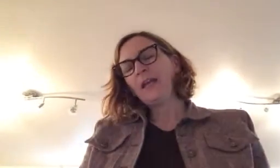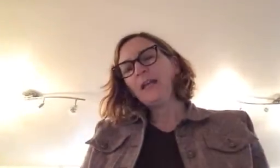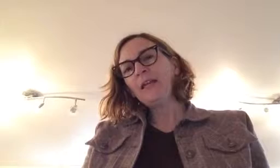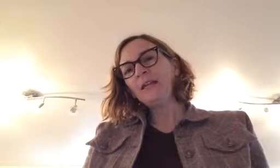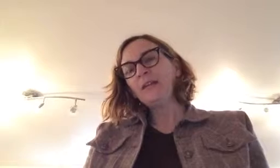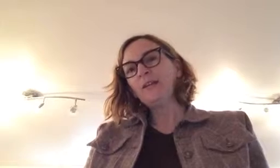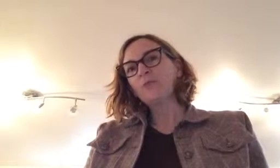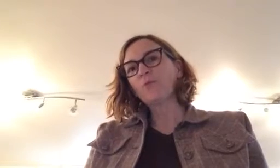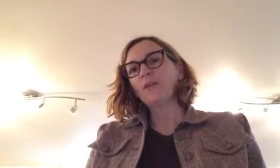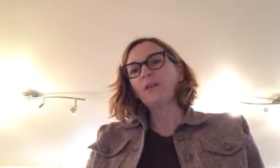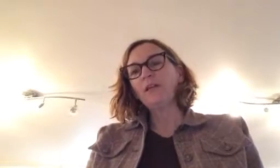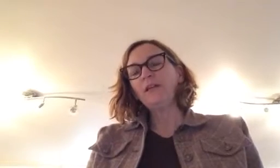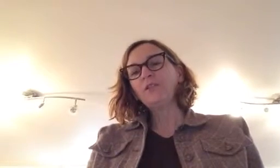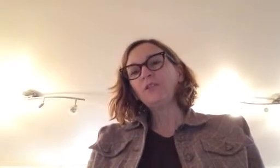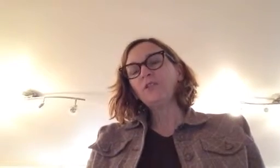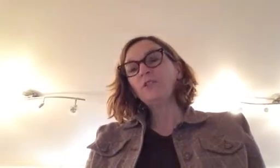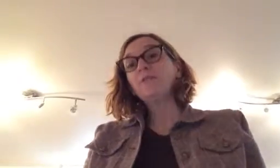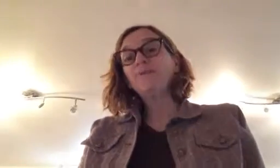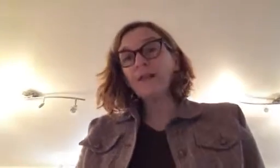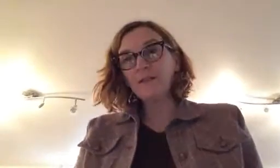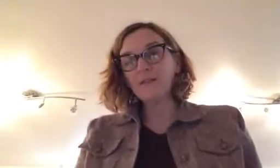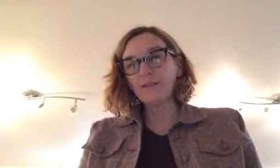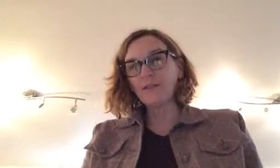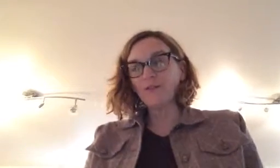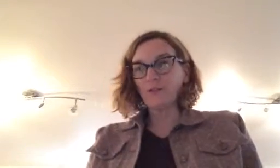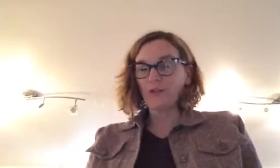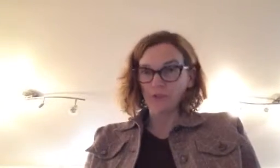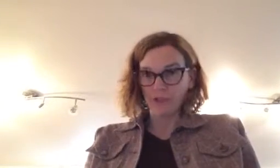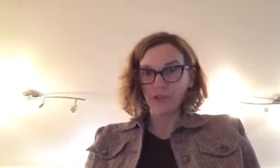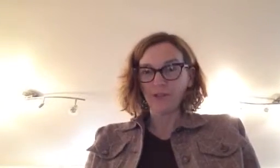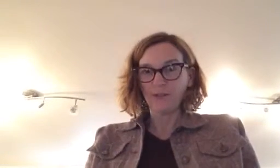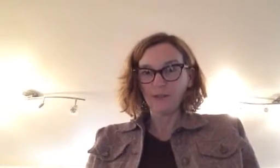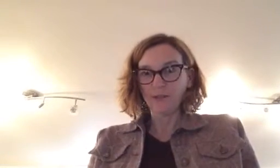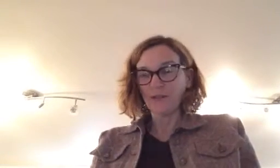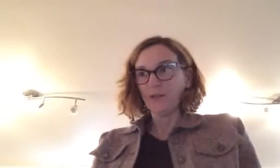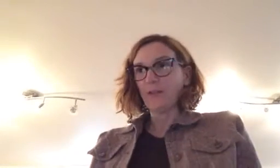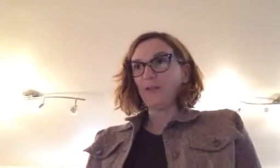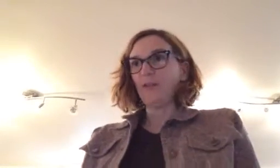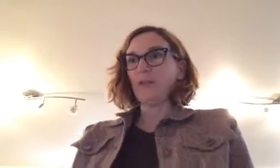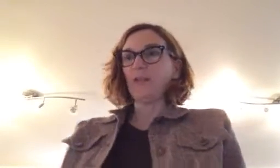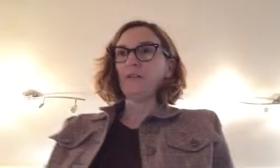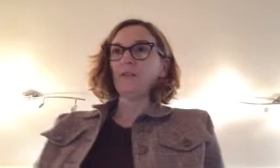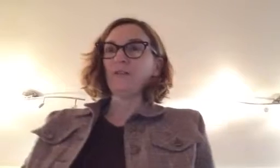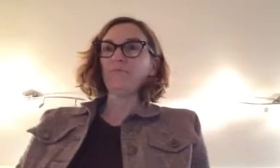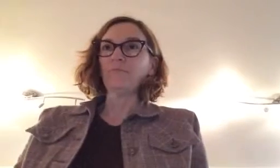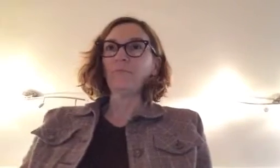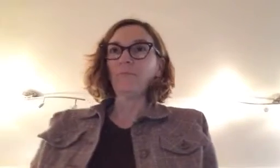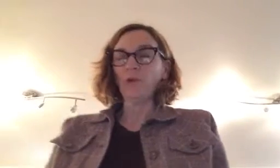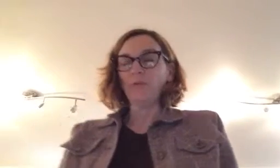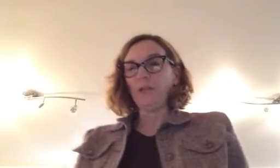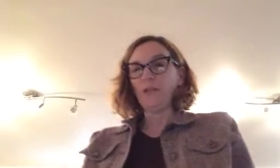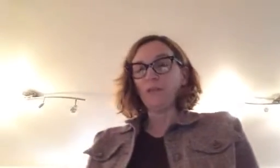In his work, he starts to defend the traditions that permeate